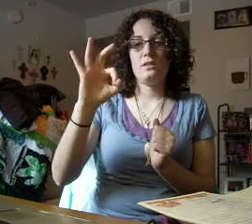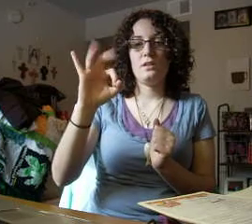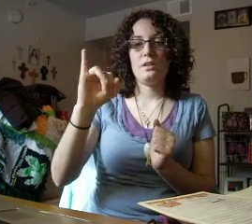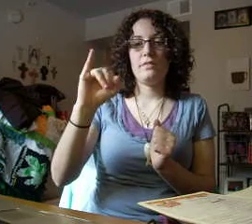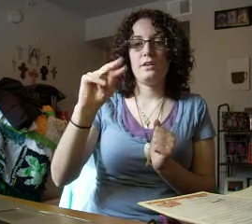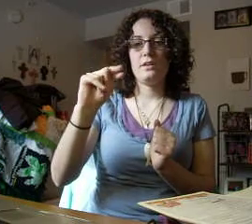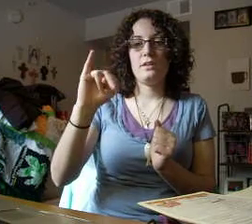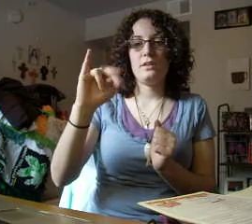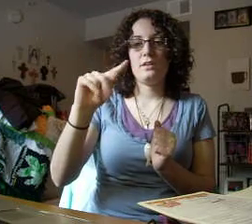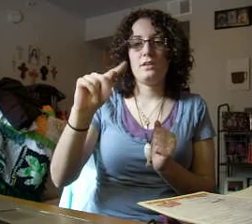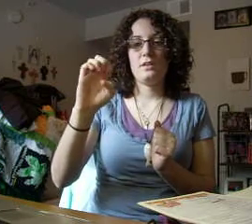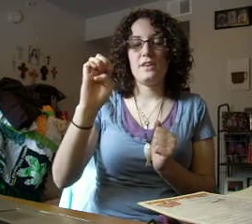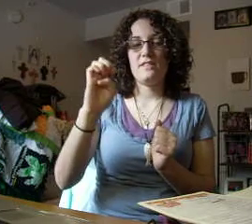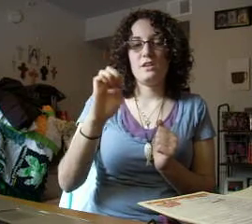of the container in which it's placed.